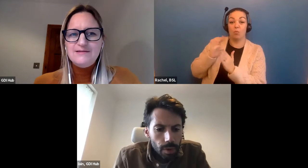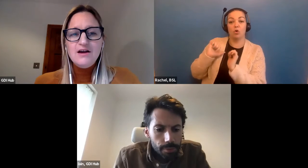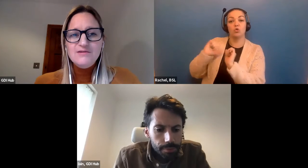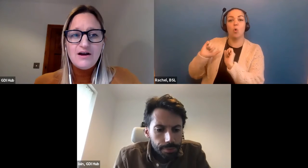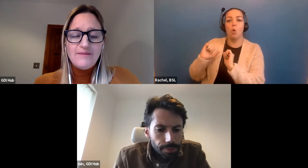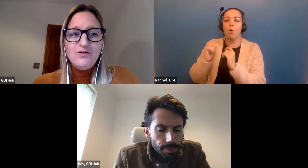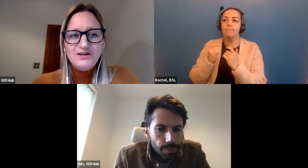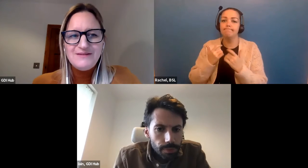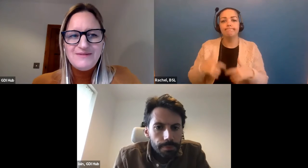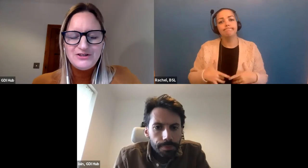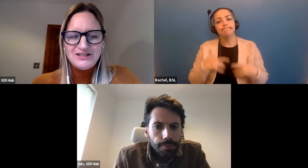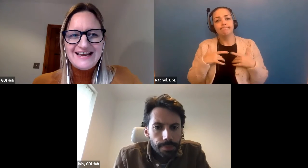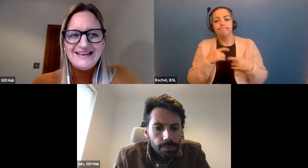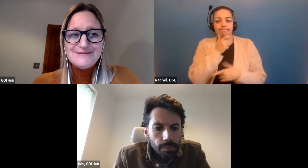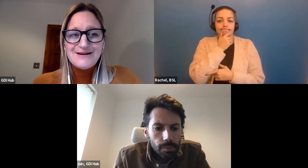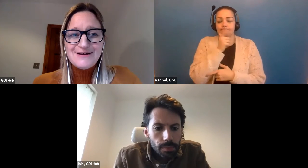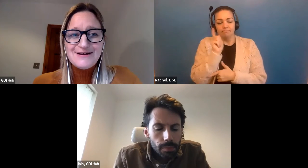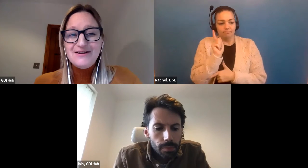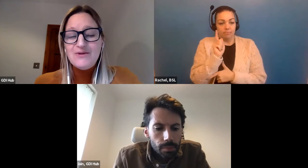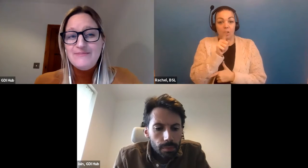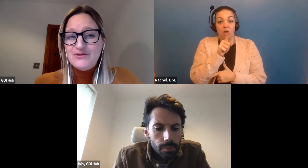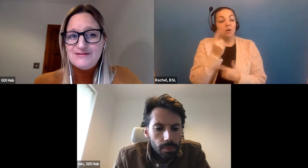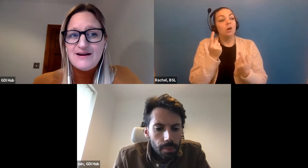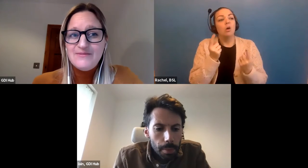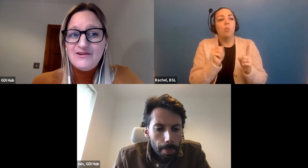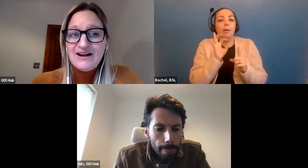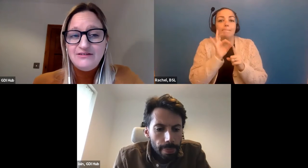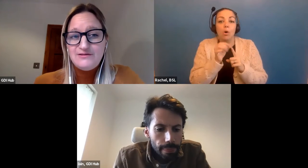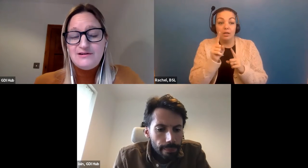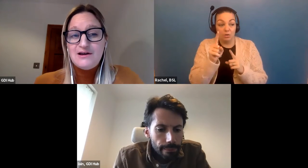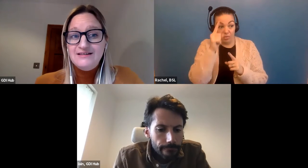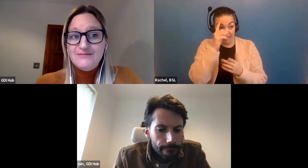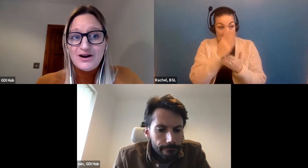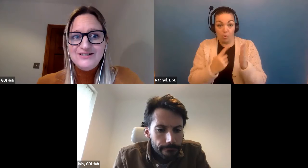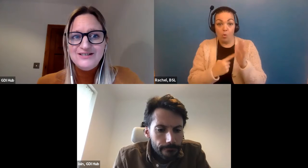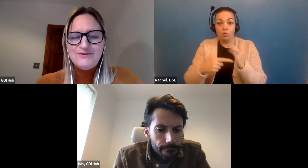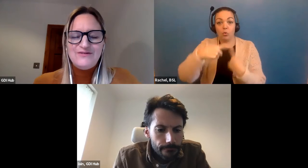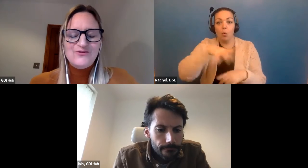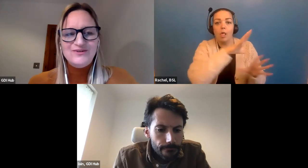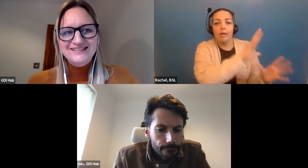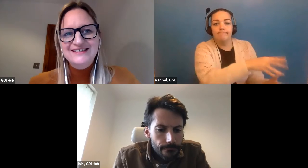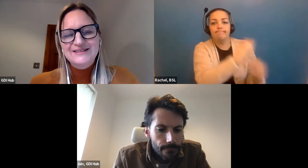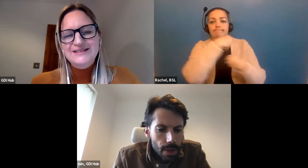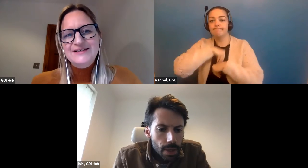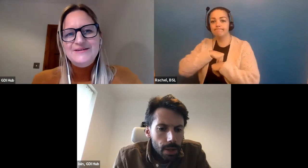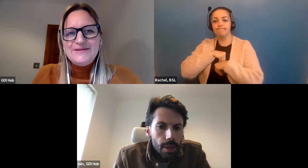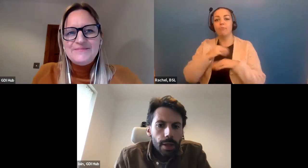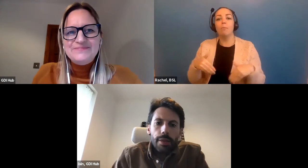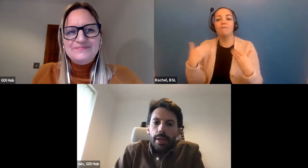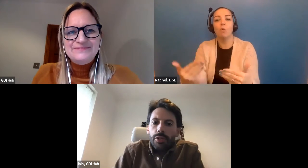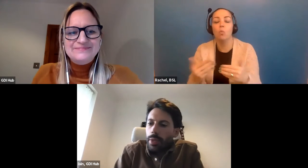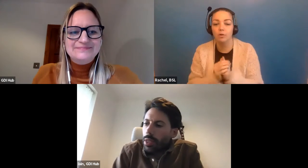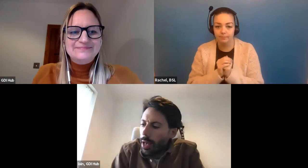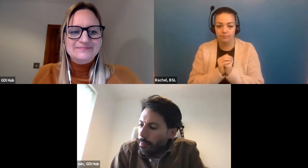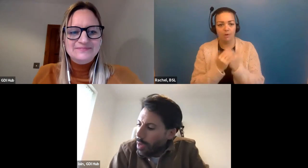been discussed, or what you think people should take as a going away points around inclusive design and the priorities moving forward.